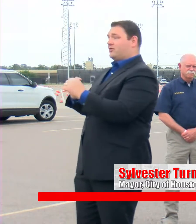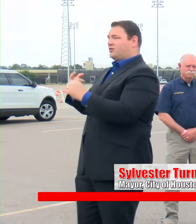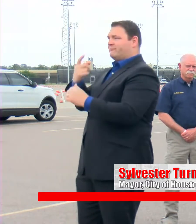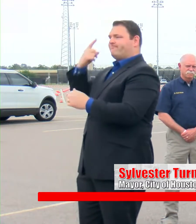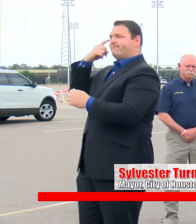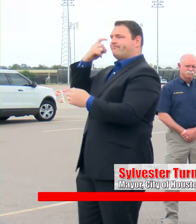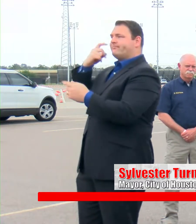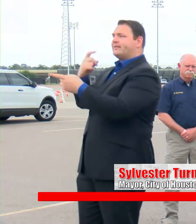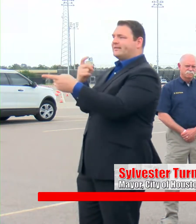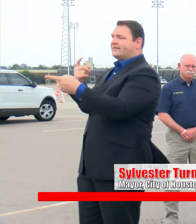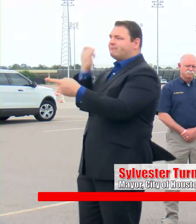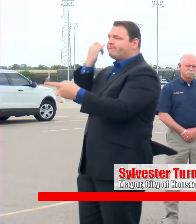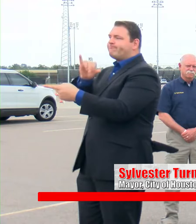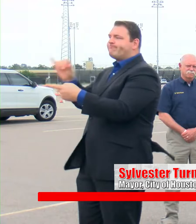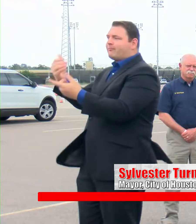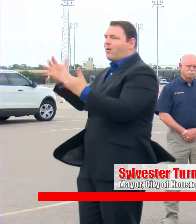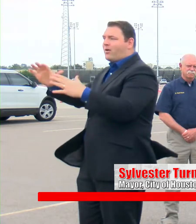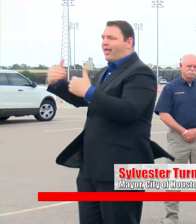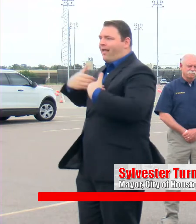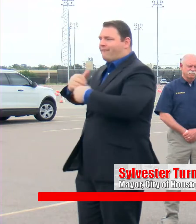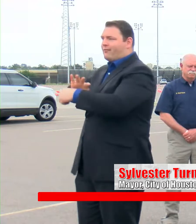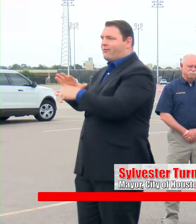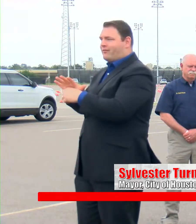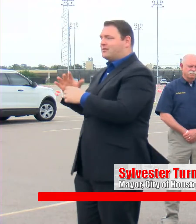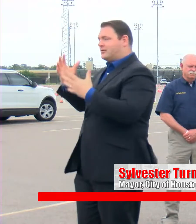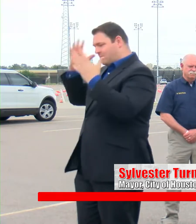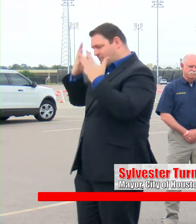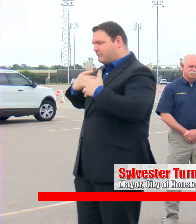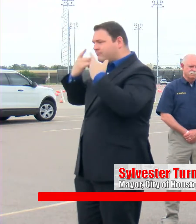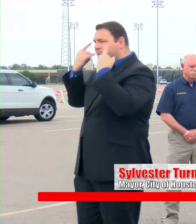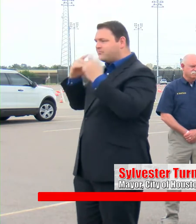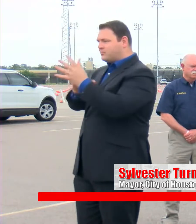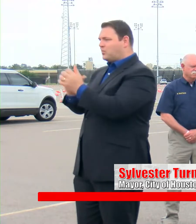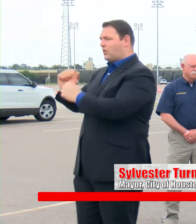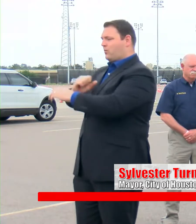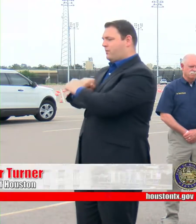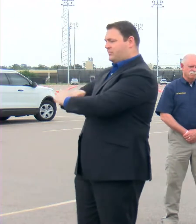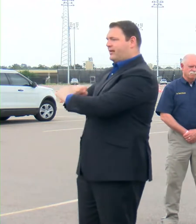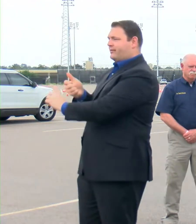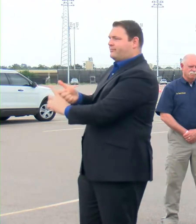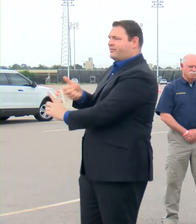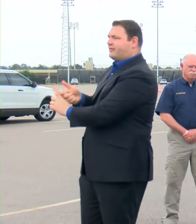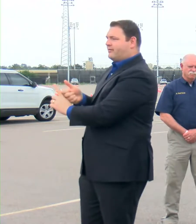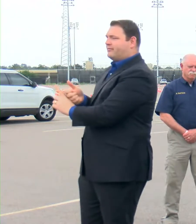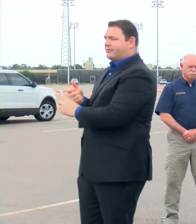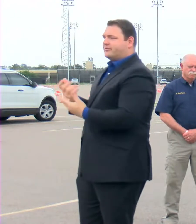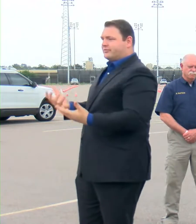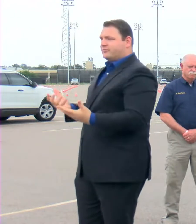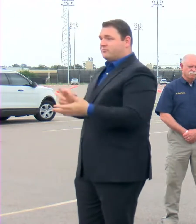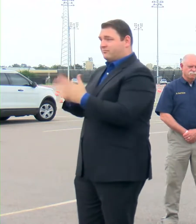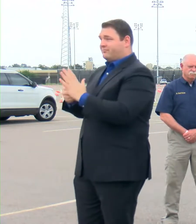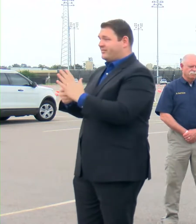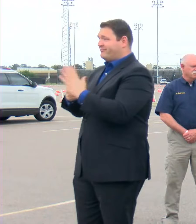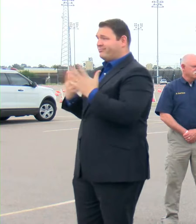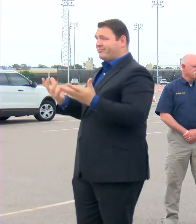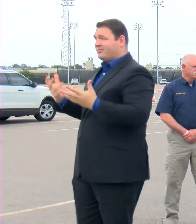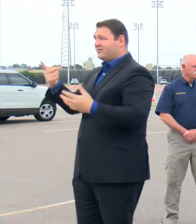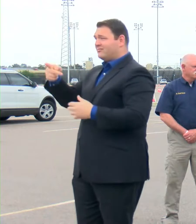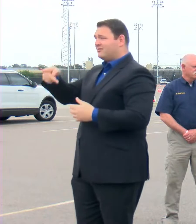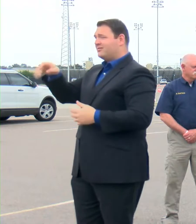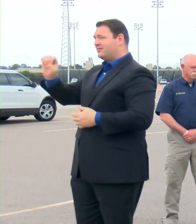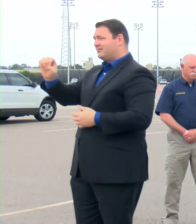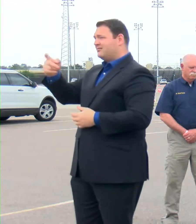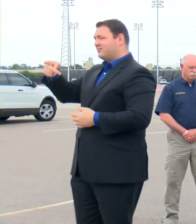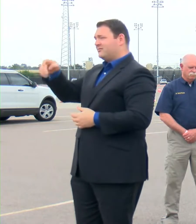utilization rate of PPEs is very high. And so let me call on Chief Bunick, who's director of our Office of Emergency Management, just to make a special appeal